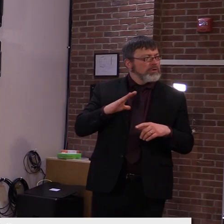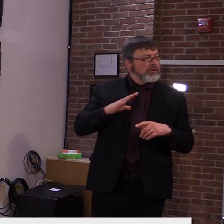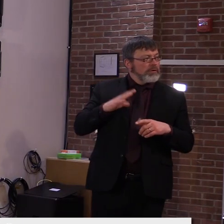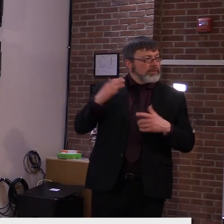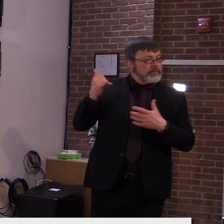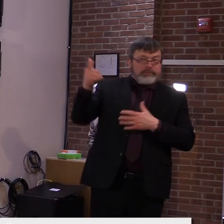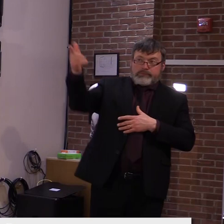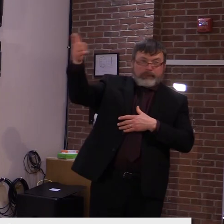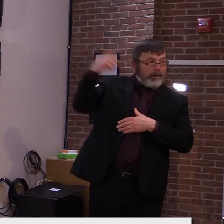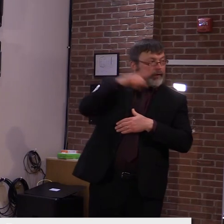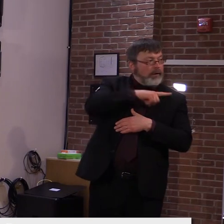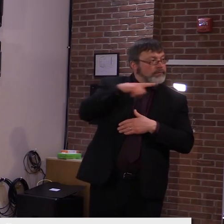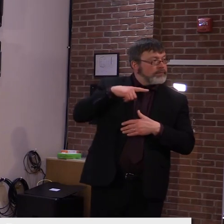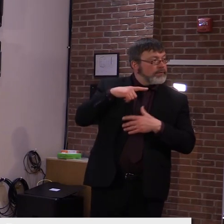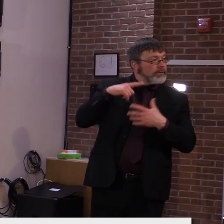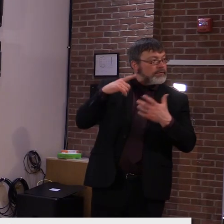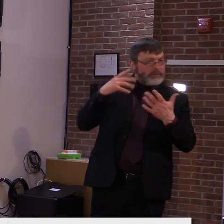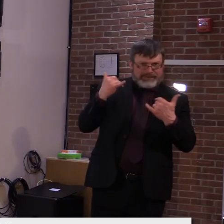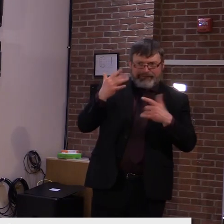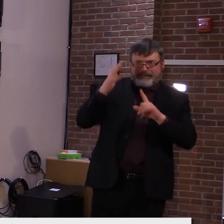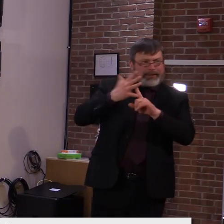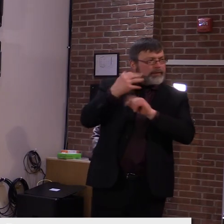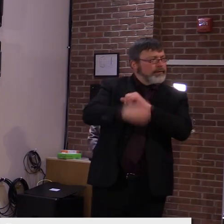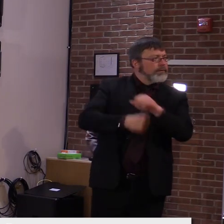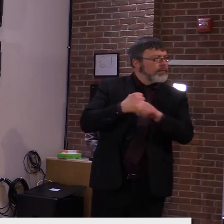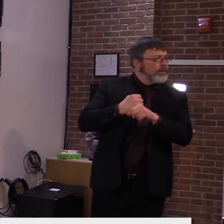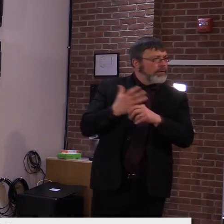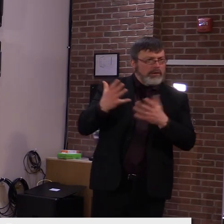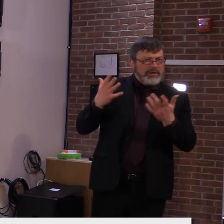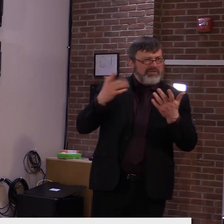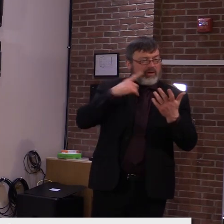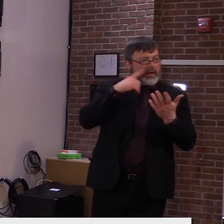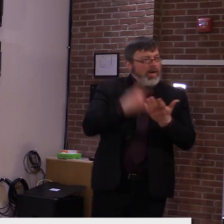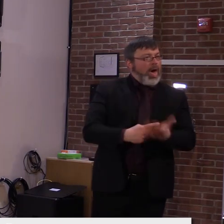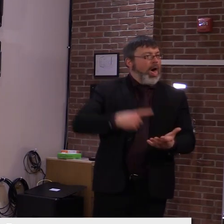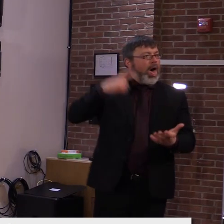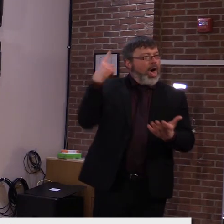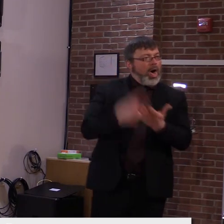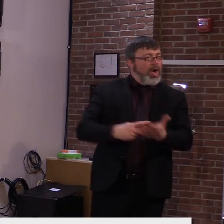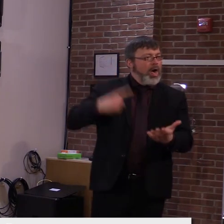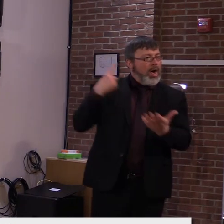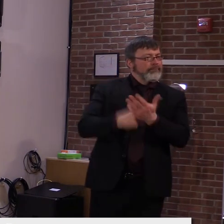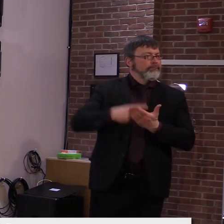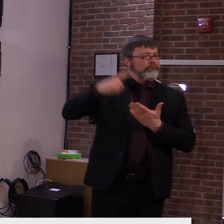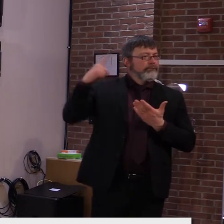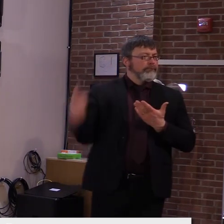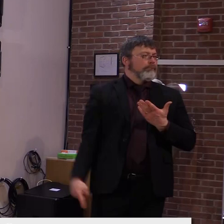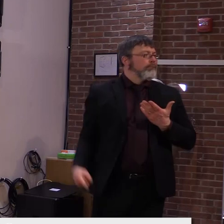this thing up from a full debate? Folks should call their legislator.